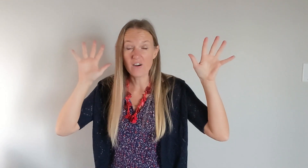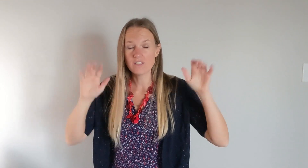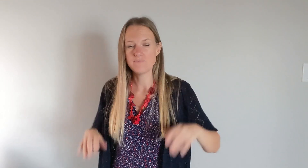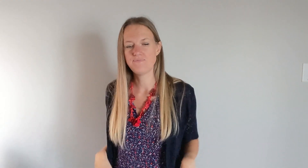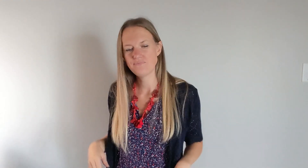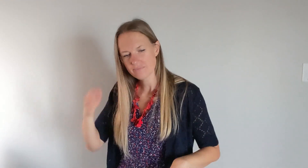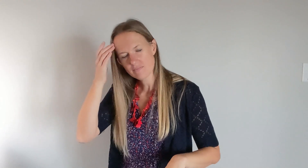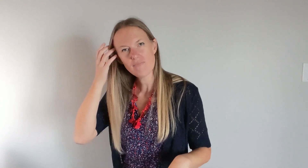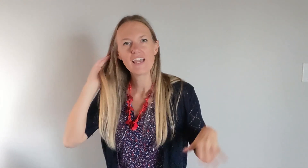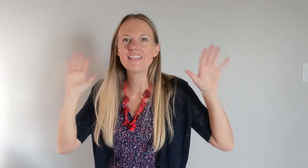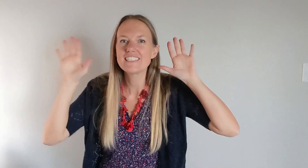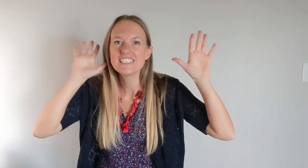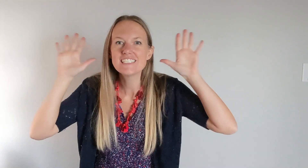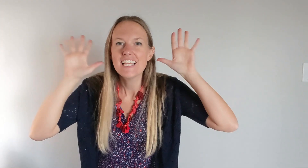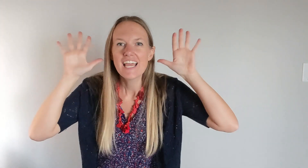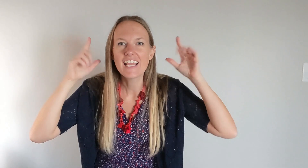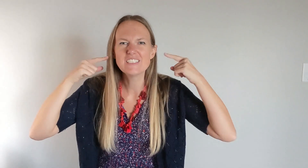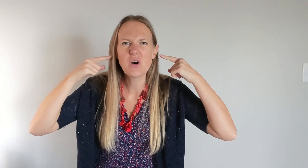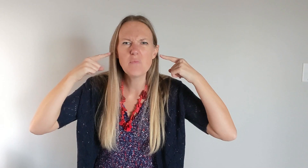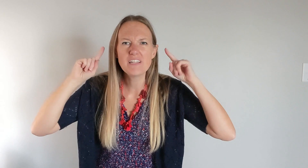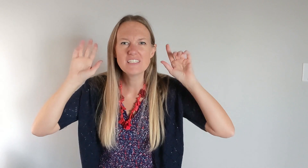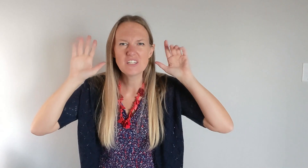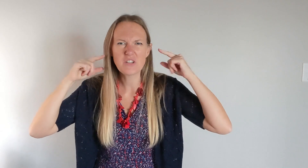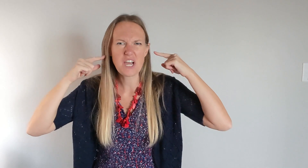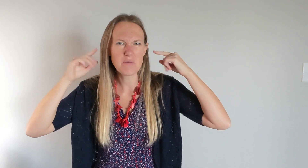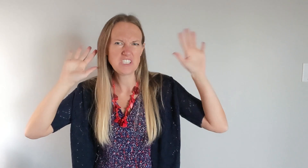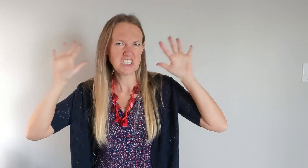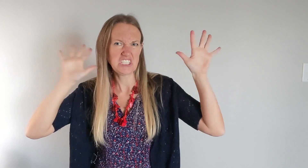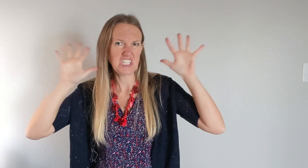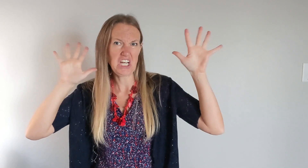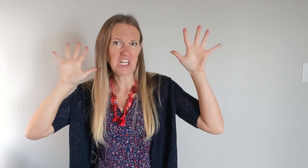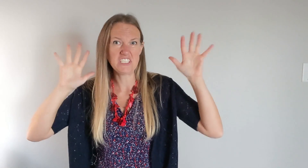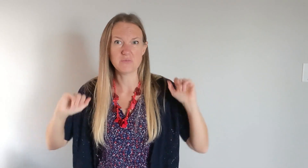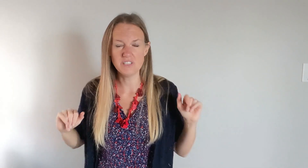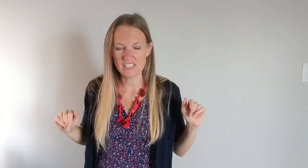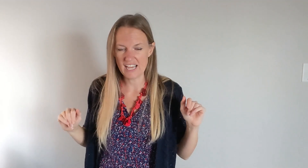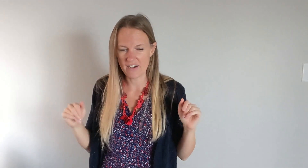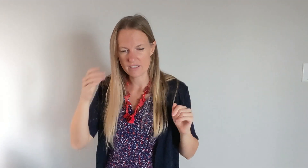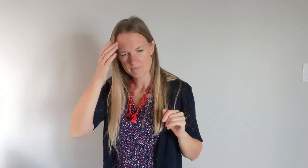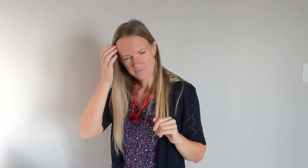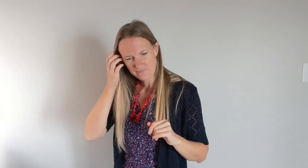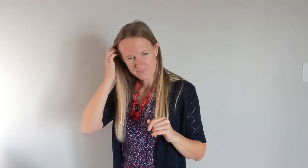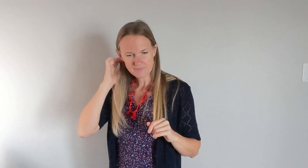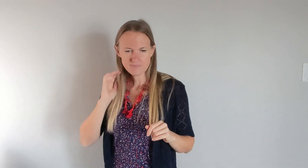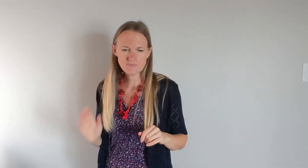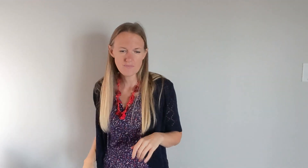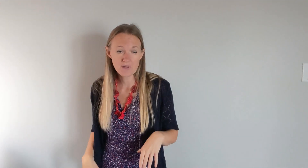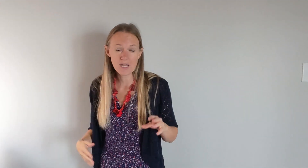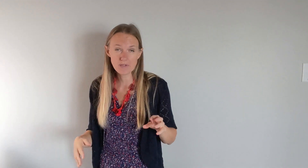loud. Okay, and that's just hands opened. You know, you kind of point your ears and then, it's really loud. But I'm going to